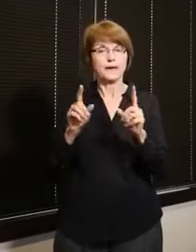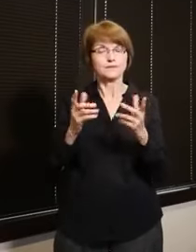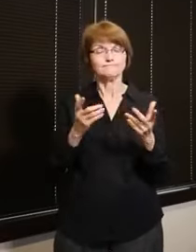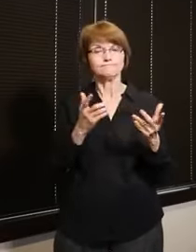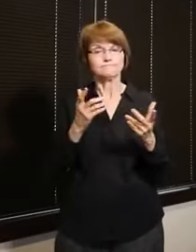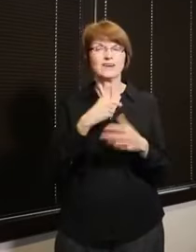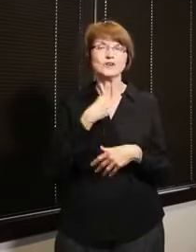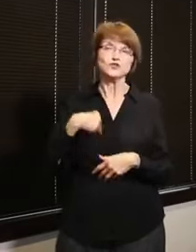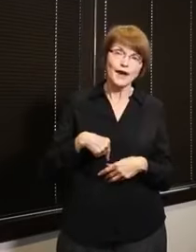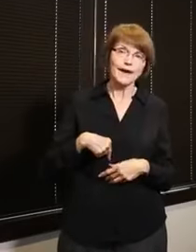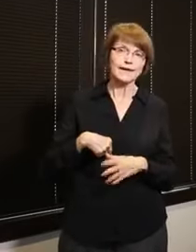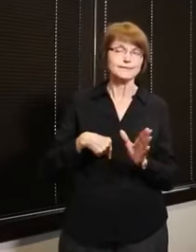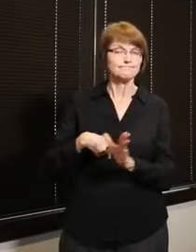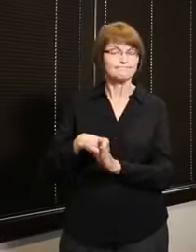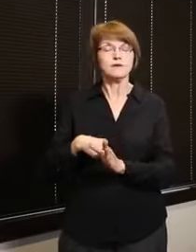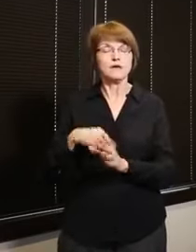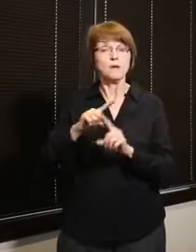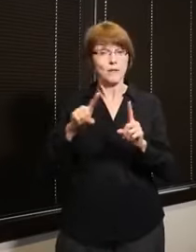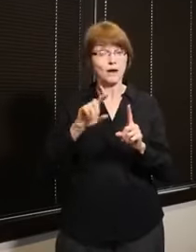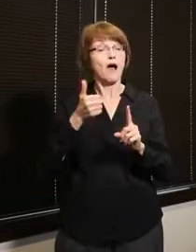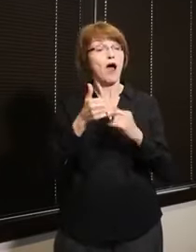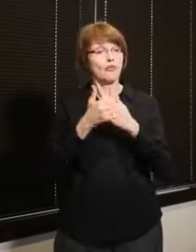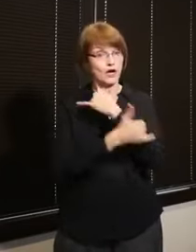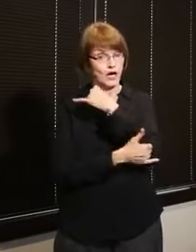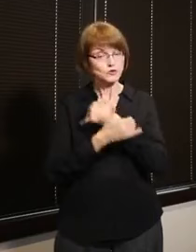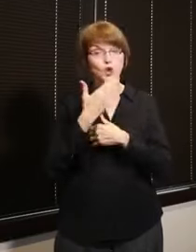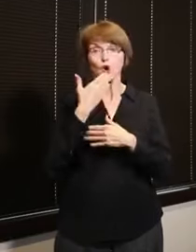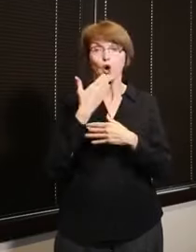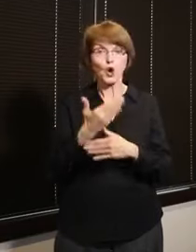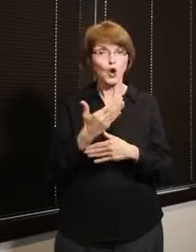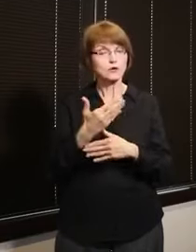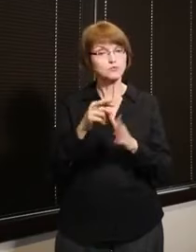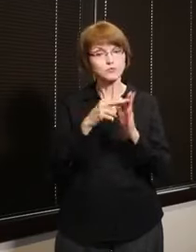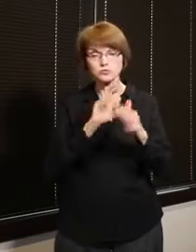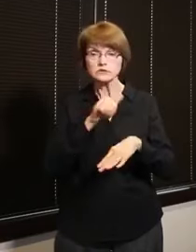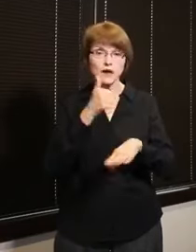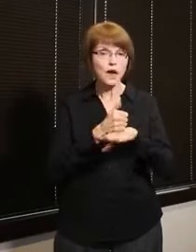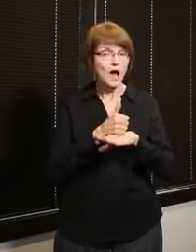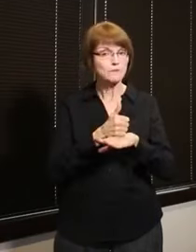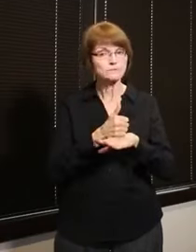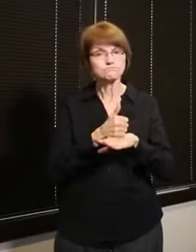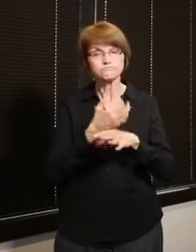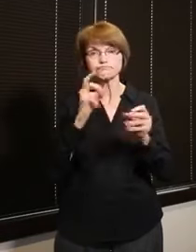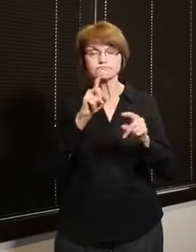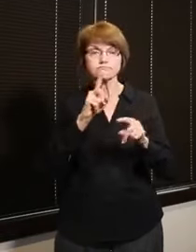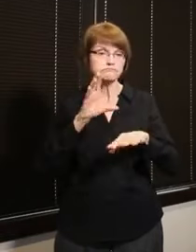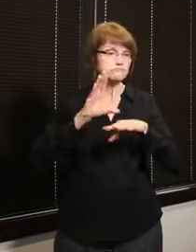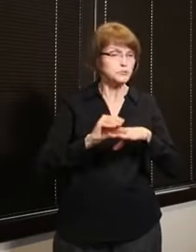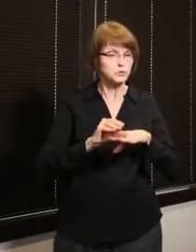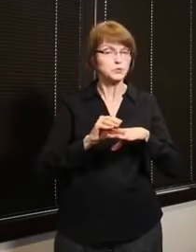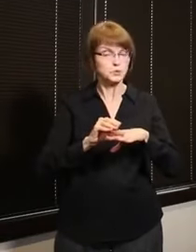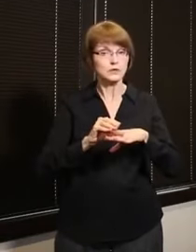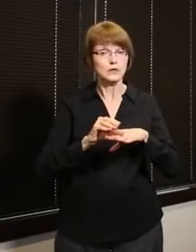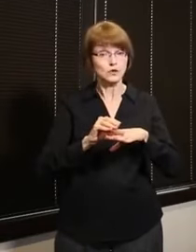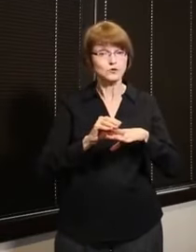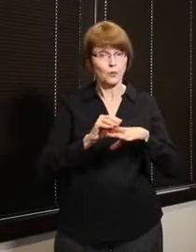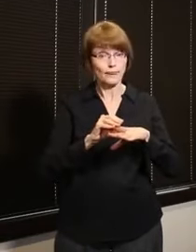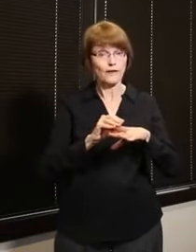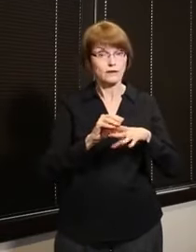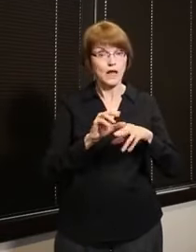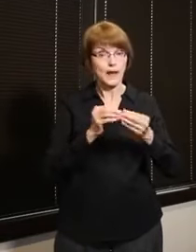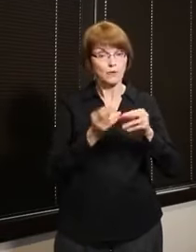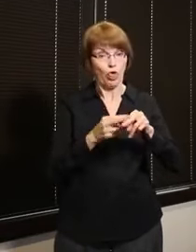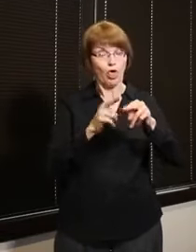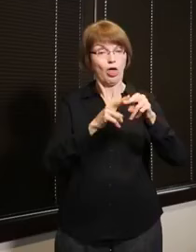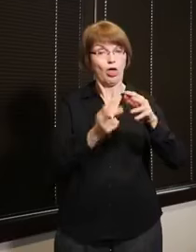China aside, had good suppression measures in place. And so I believe they were able to address those really quickly. And